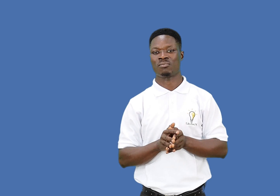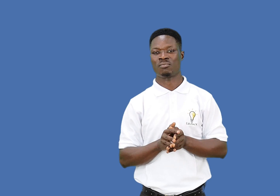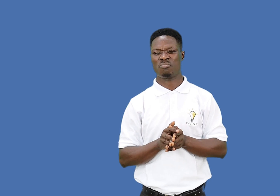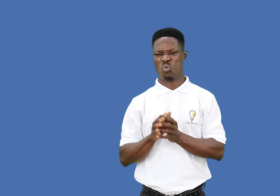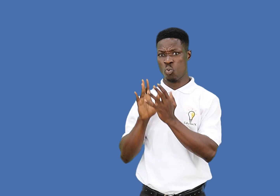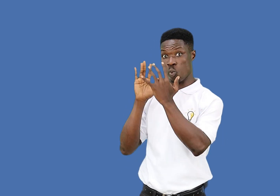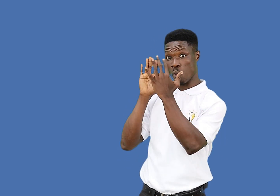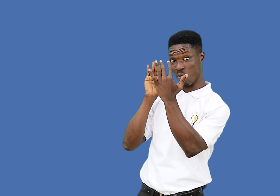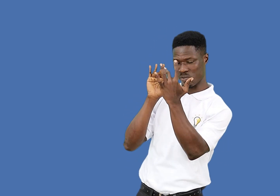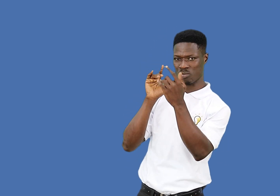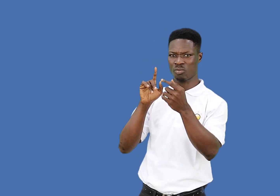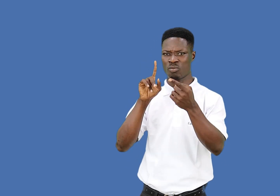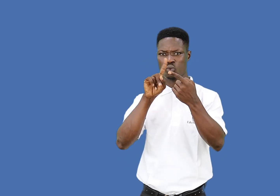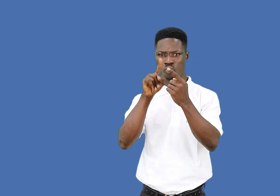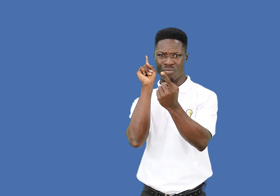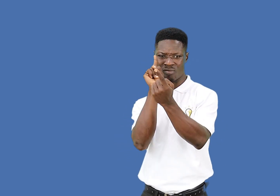we are done with our lesson today.